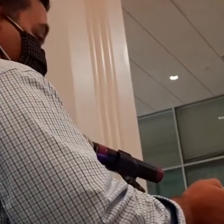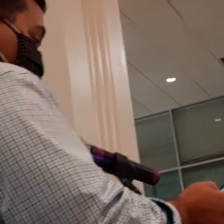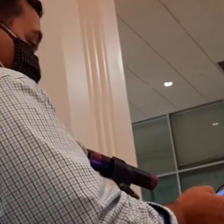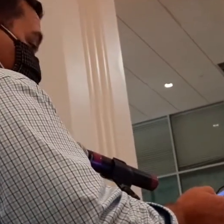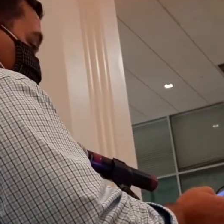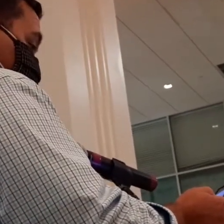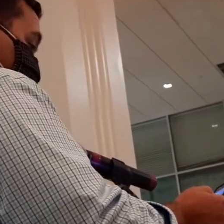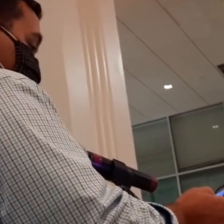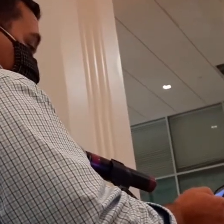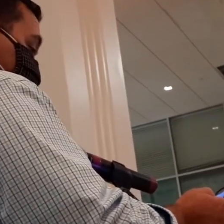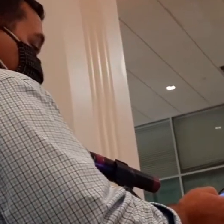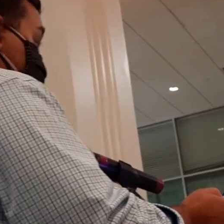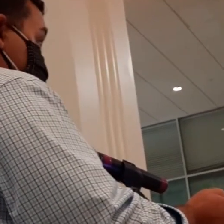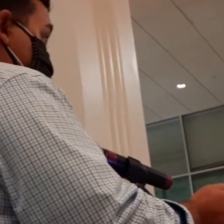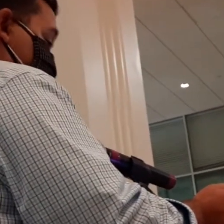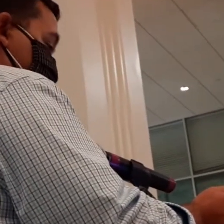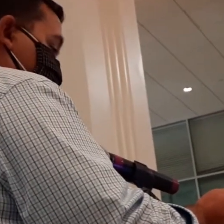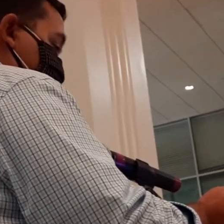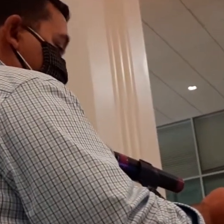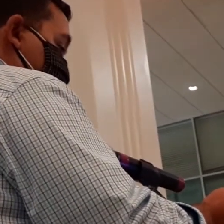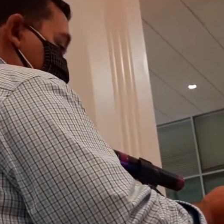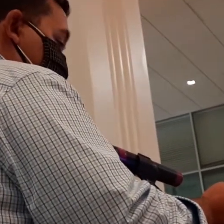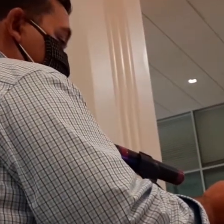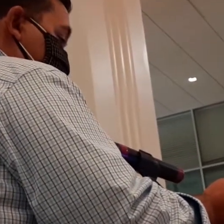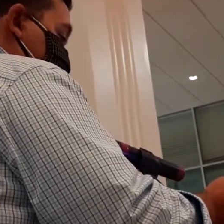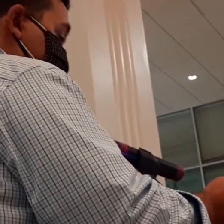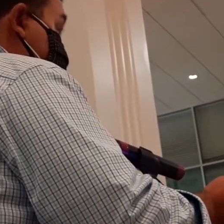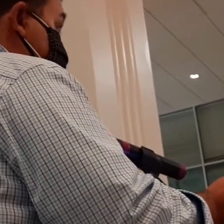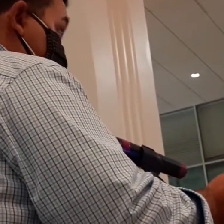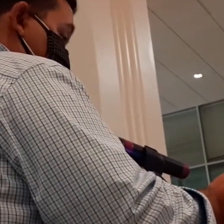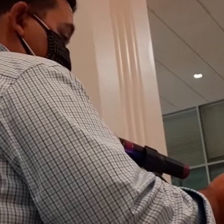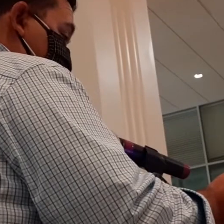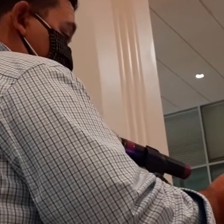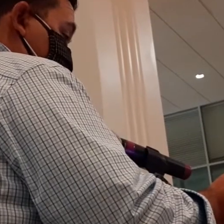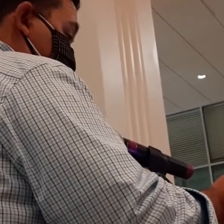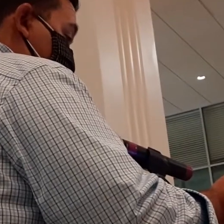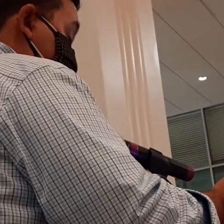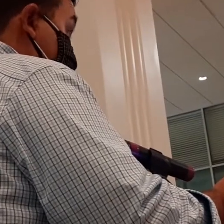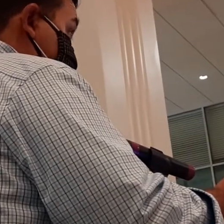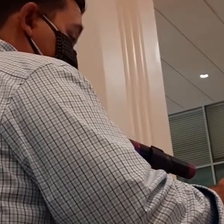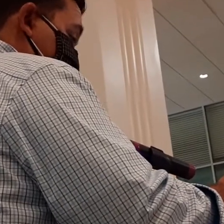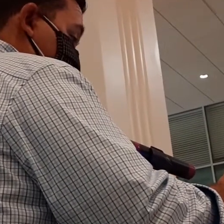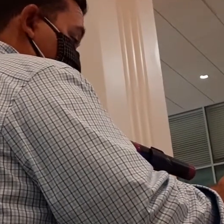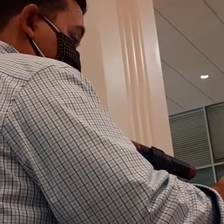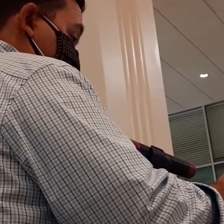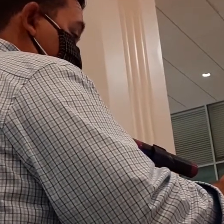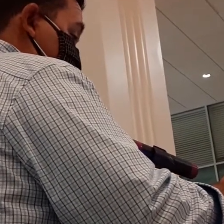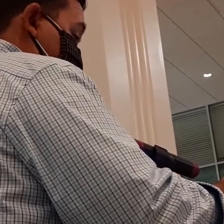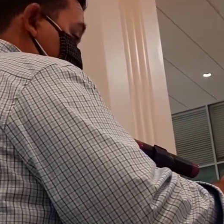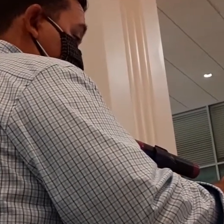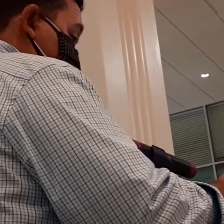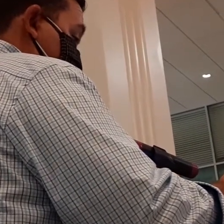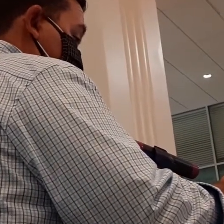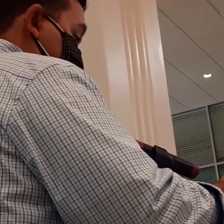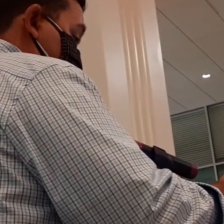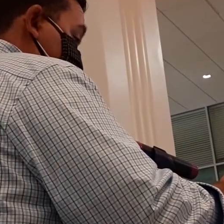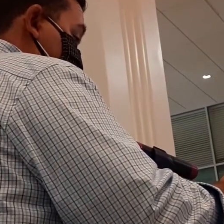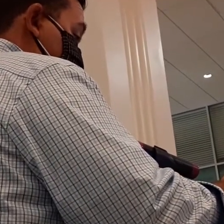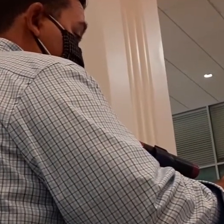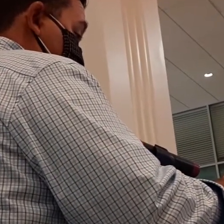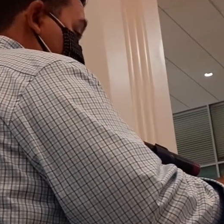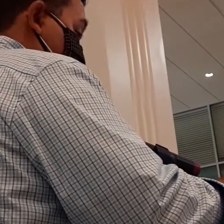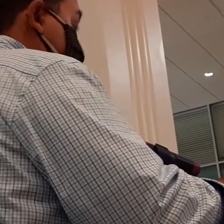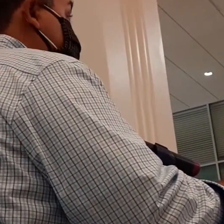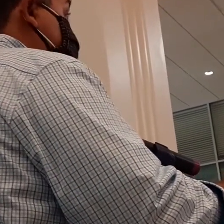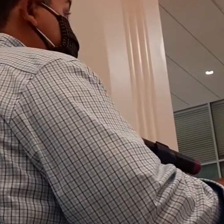yes. 2-part question here. What does it mean to have them invest in Houston? And with the downturn of COVID, how symbolic is it to have this investment